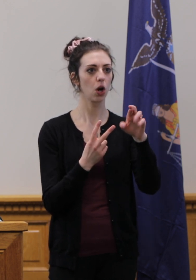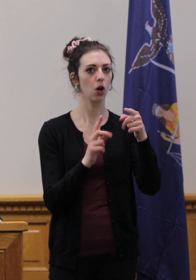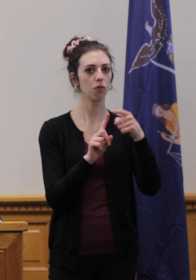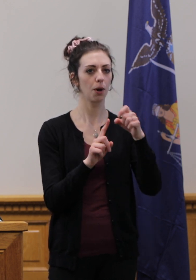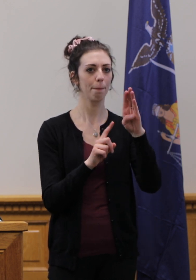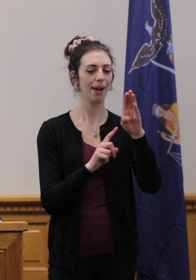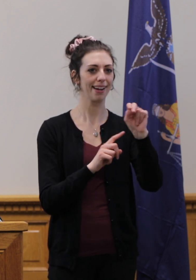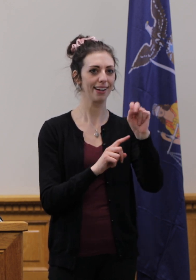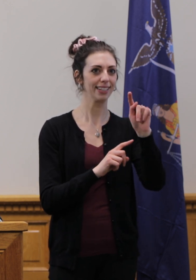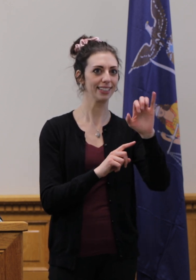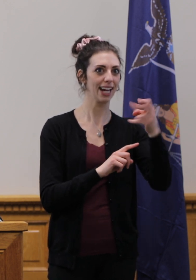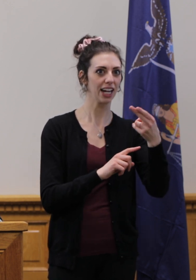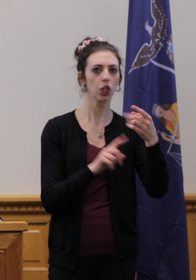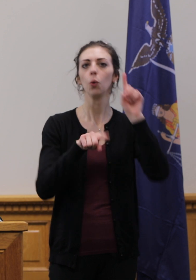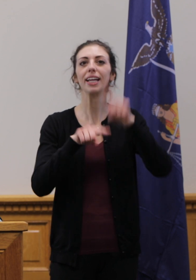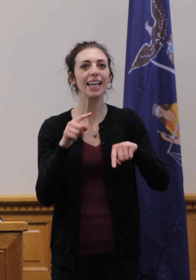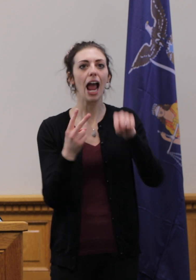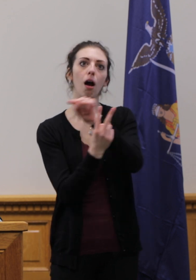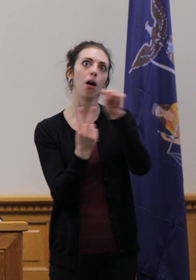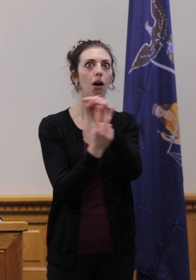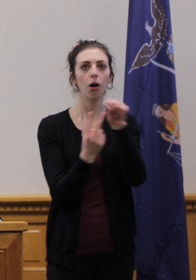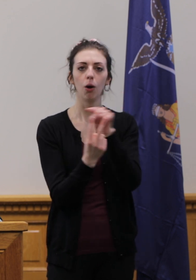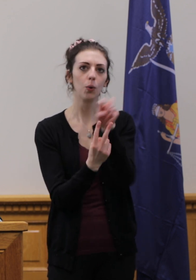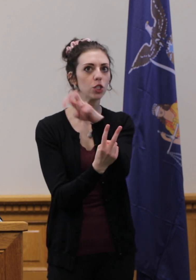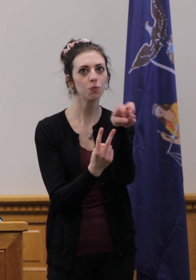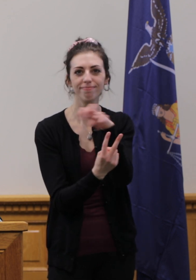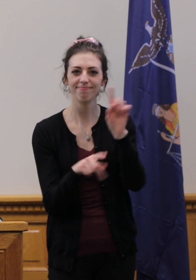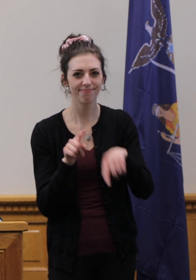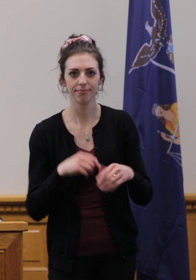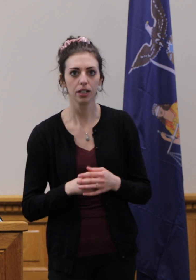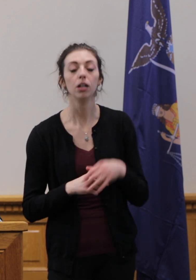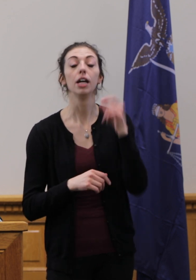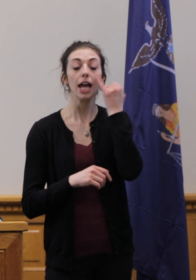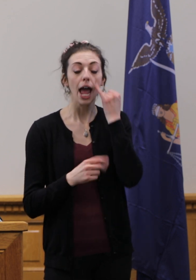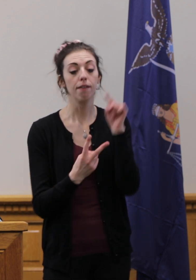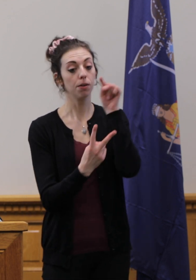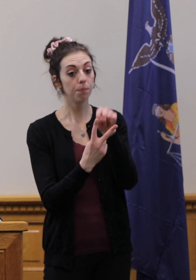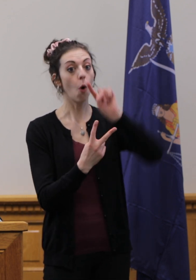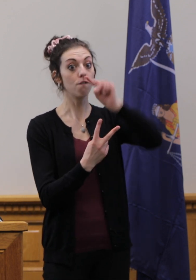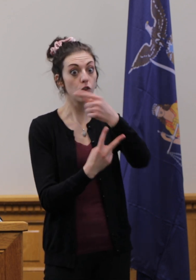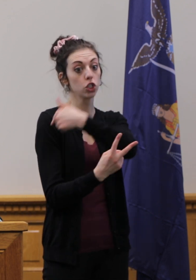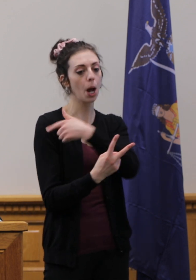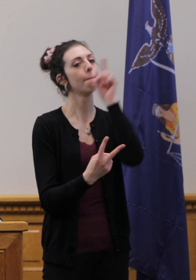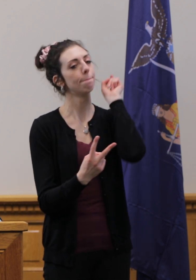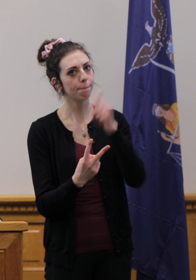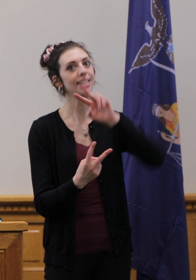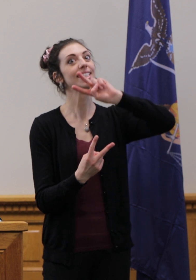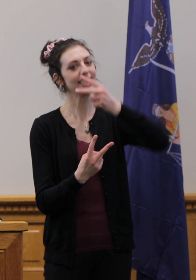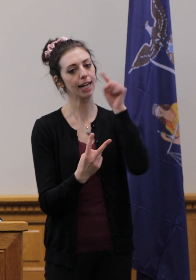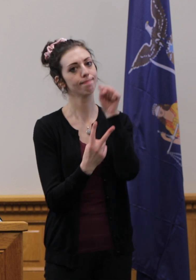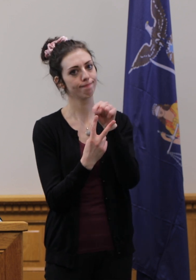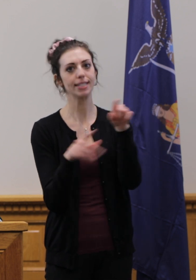not interchangeable. Those who receive the Moderna vaccine must receive their second dose of Moderna 4